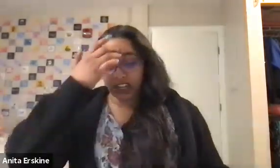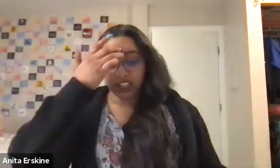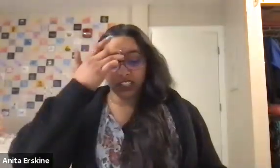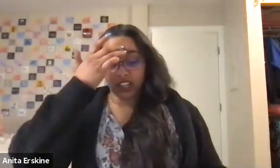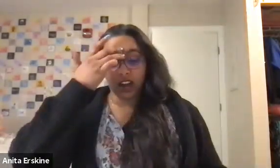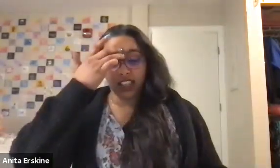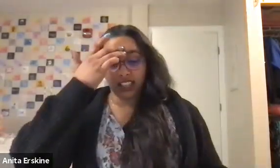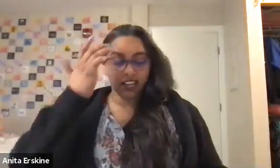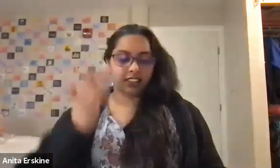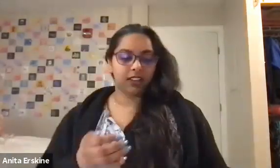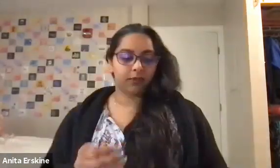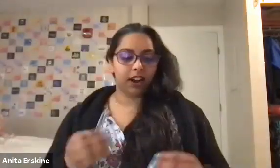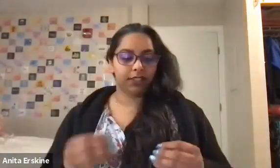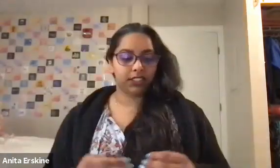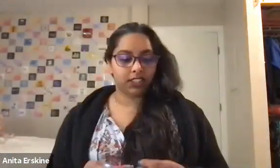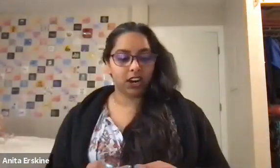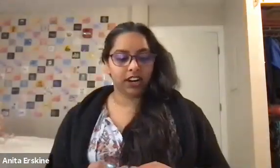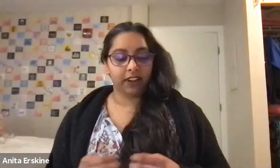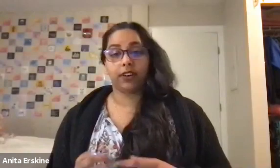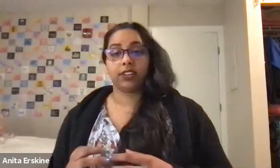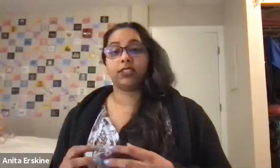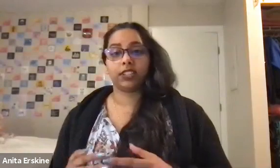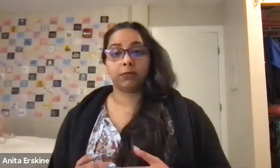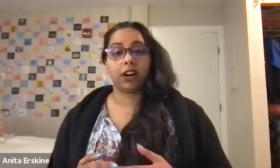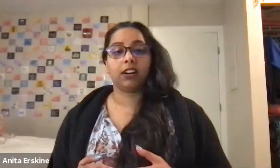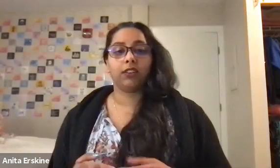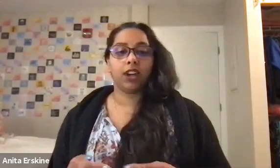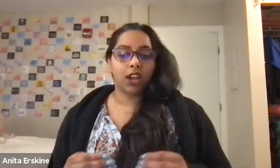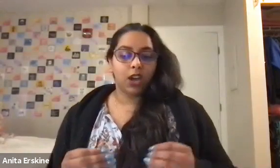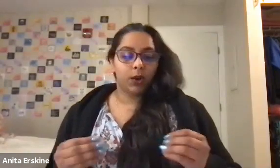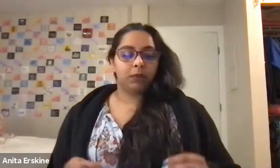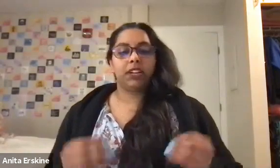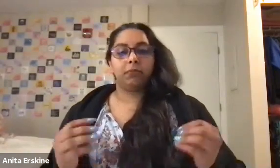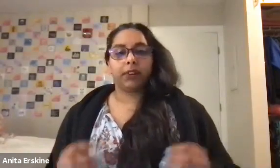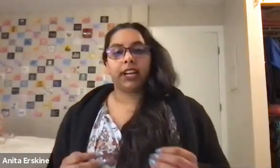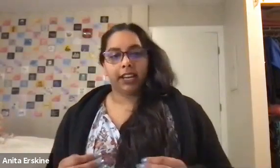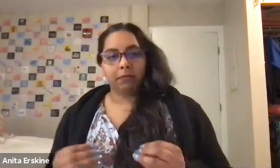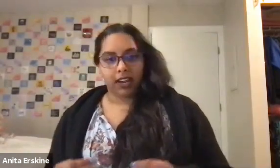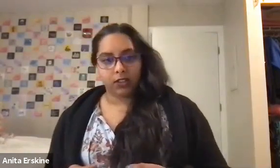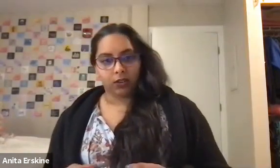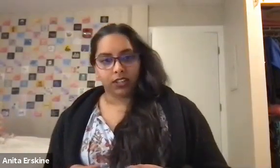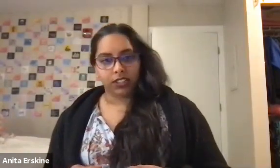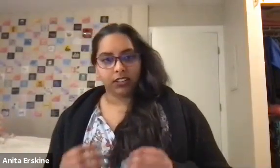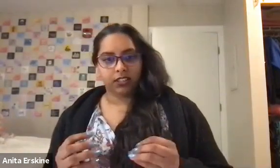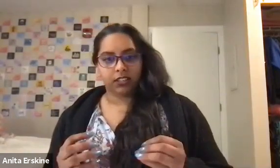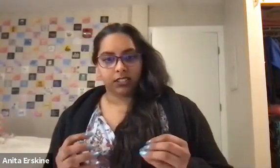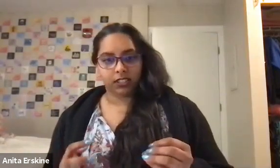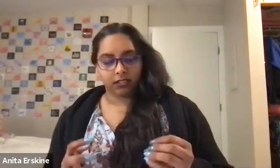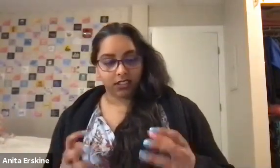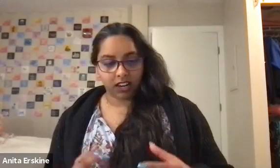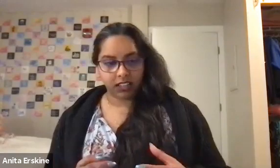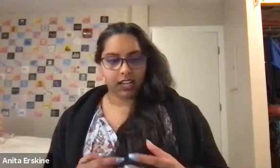giant changes? So I think that where I would start if I were to do this tomorrow would be to bring in mentors